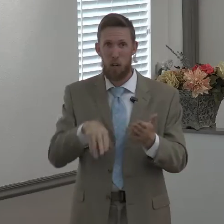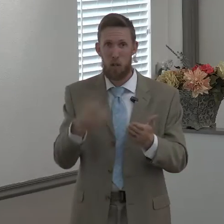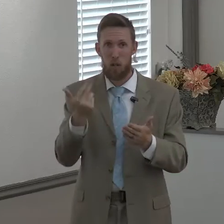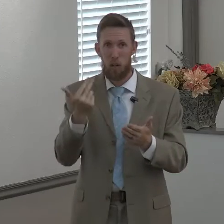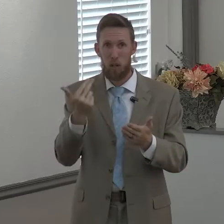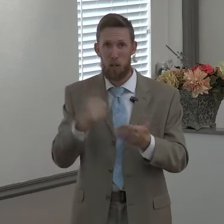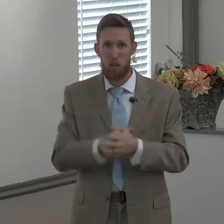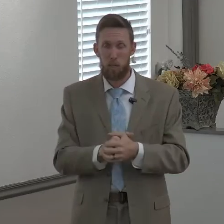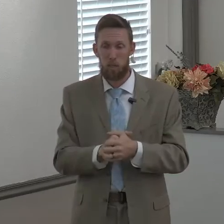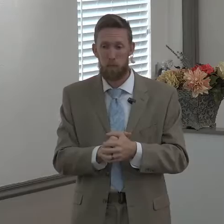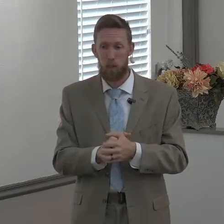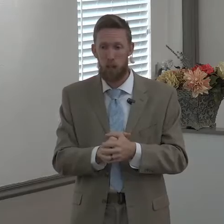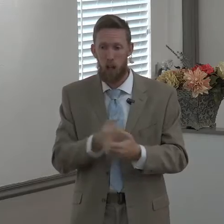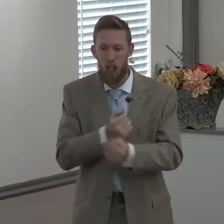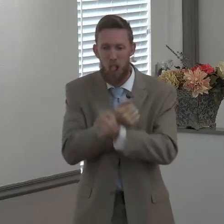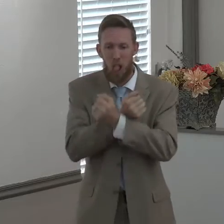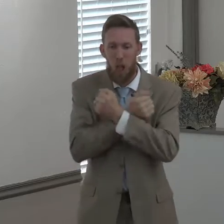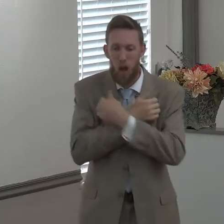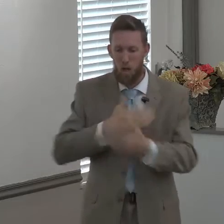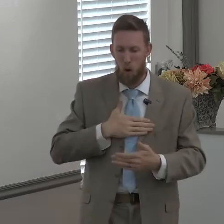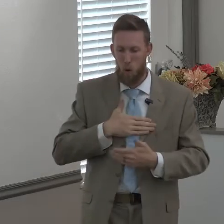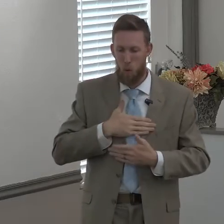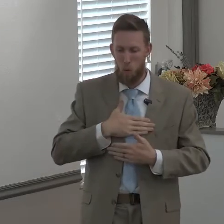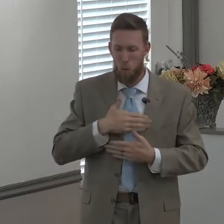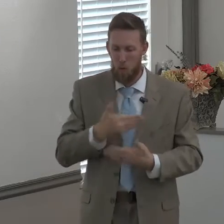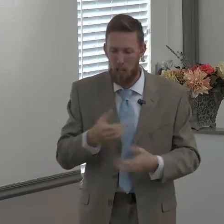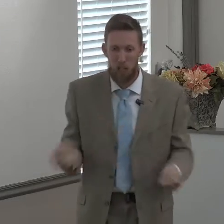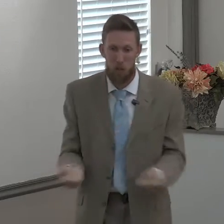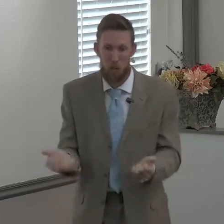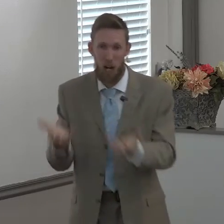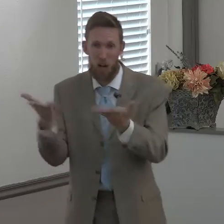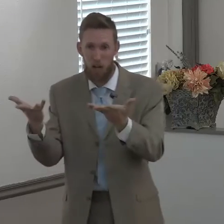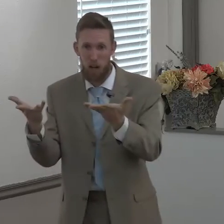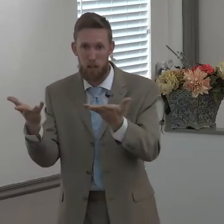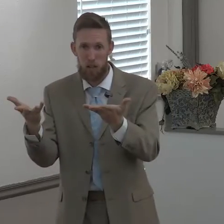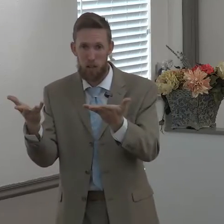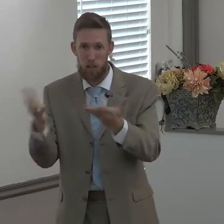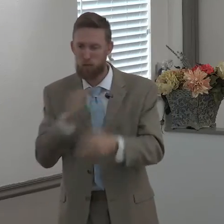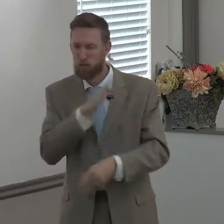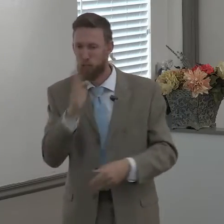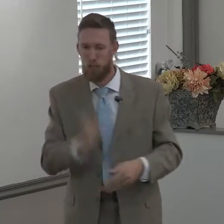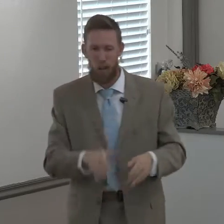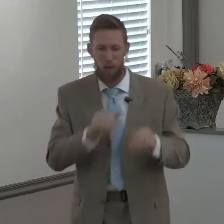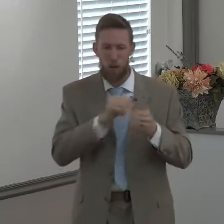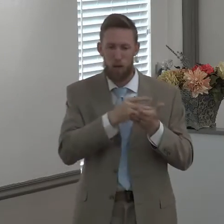1 Corinthians chapter number 13 this morning. 1 Corinthians chapter number 13.